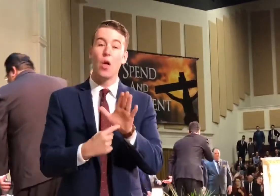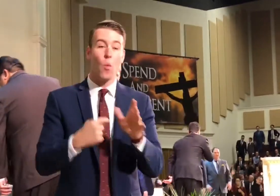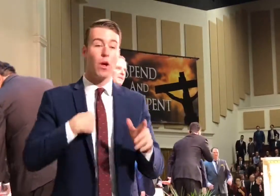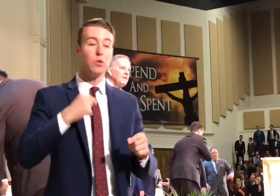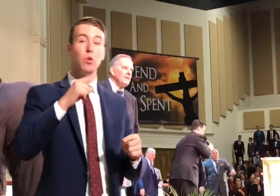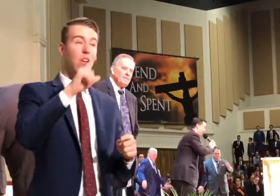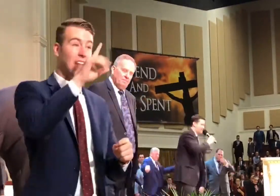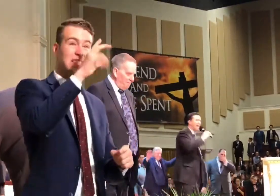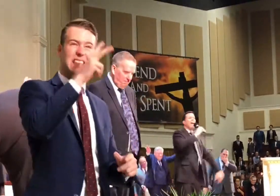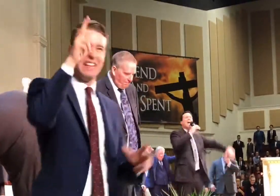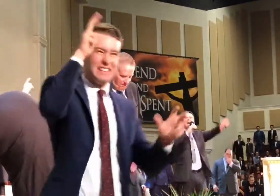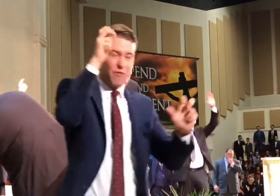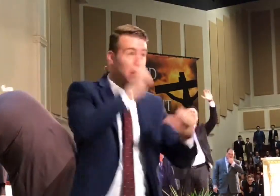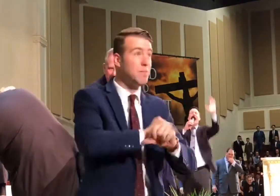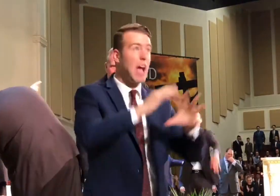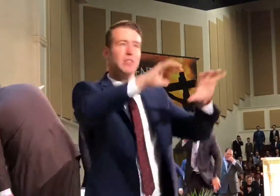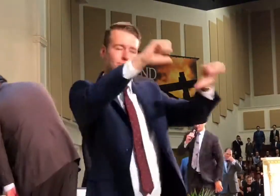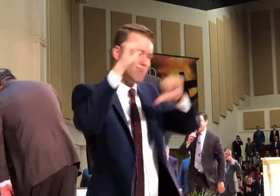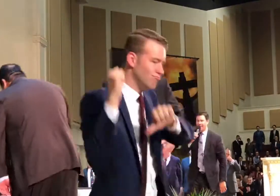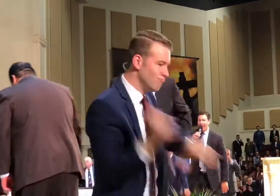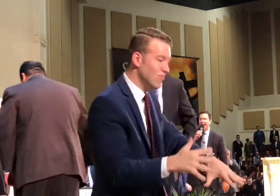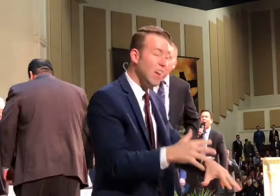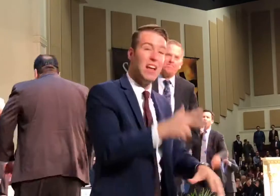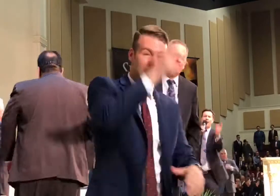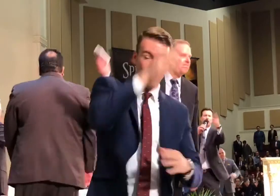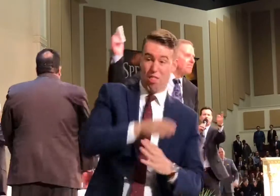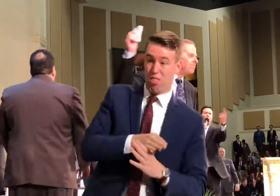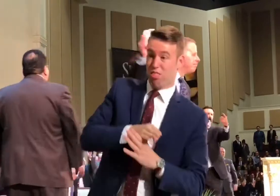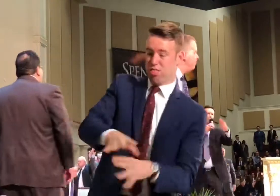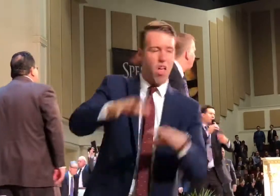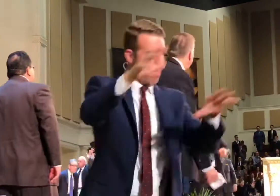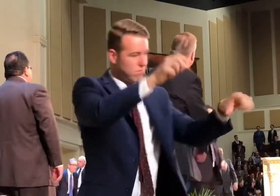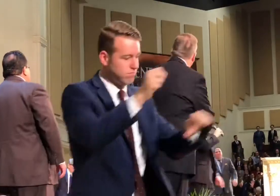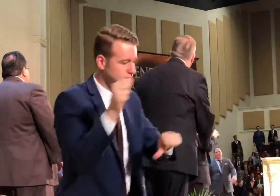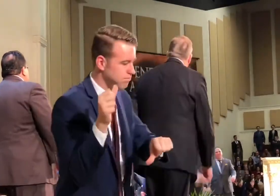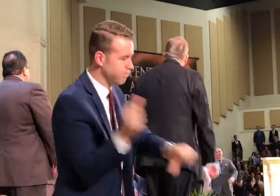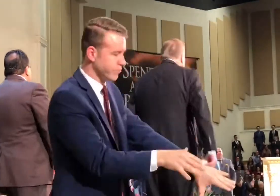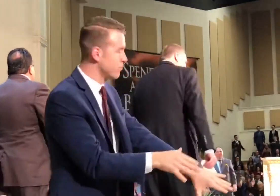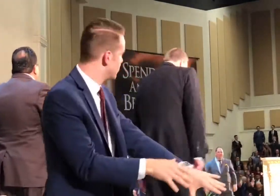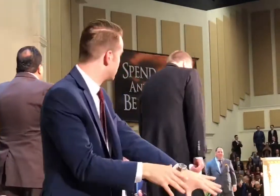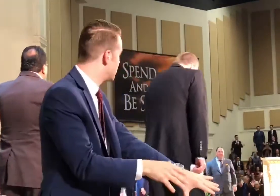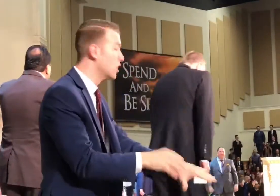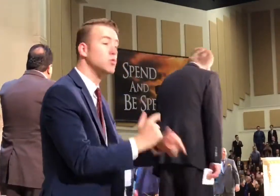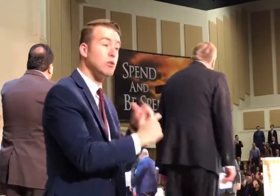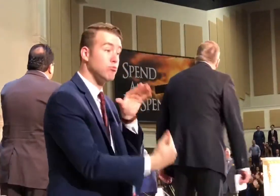down imaginations. Every high thing that exalts itself